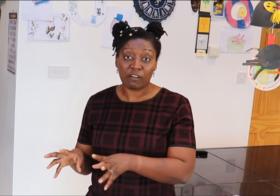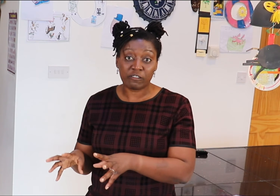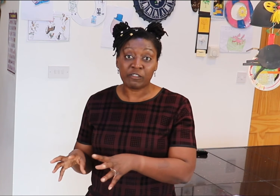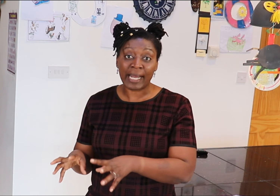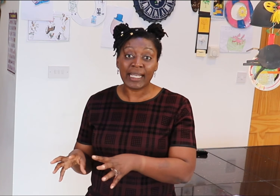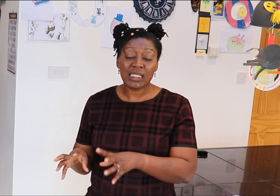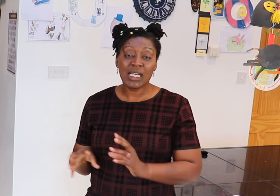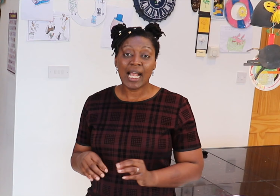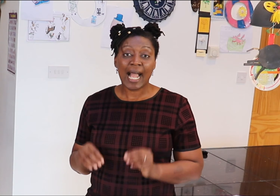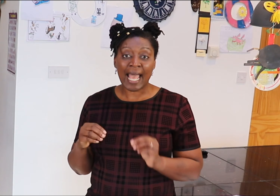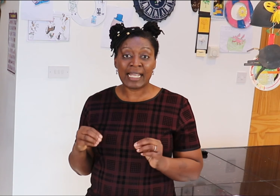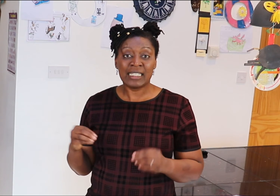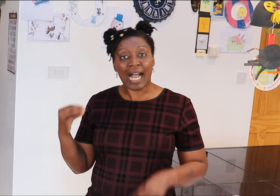self, right? And